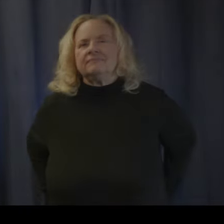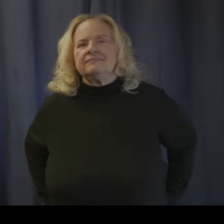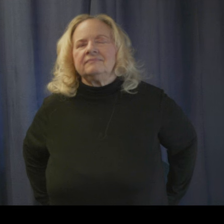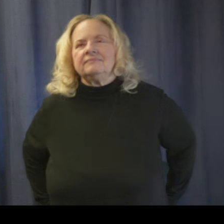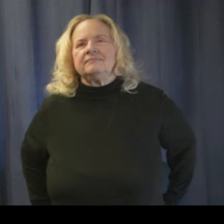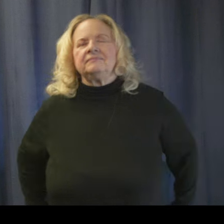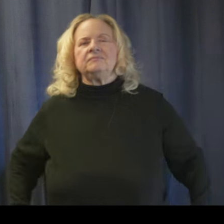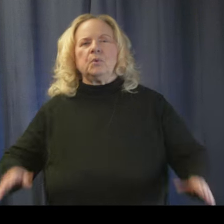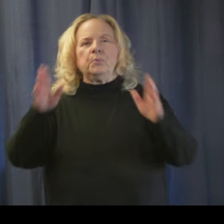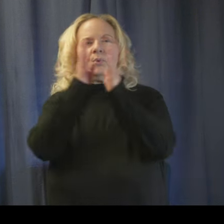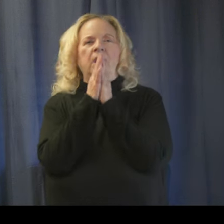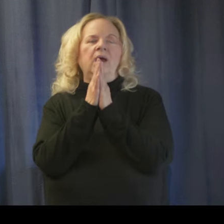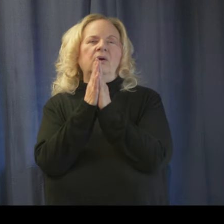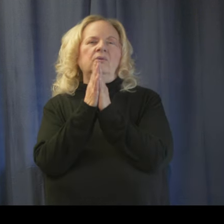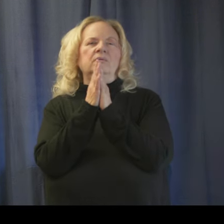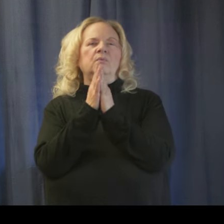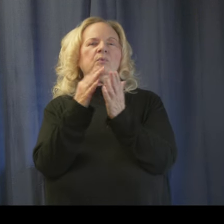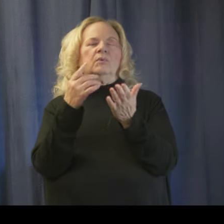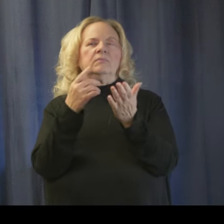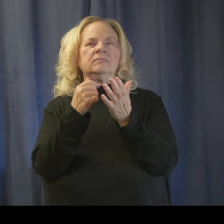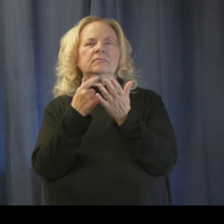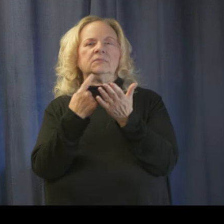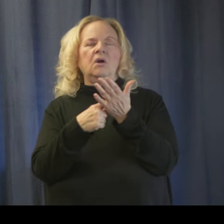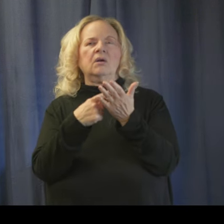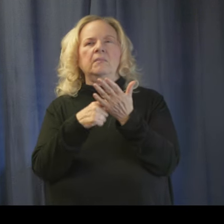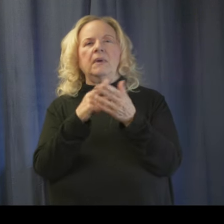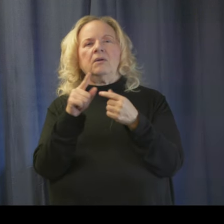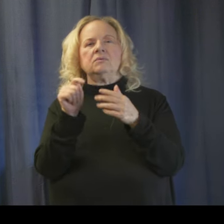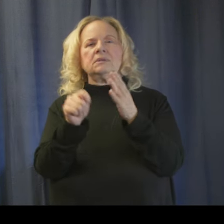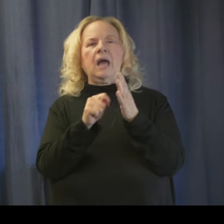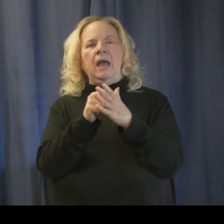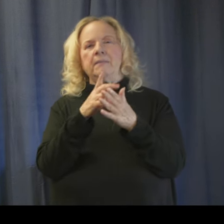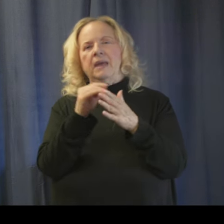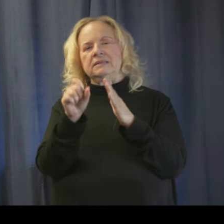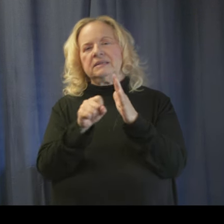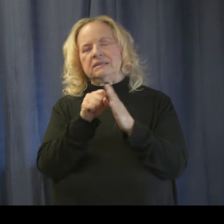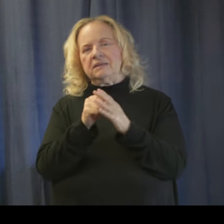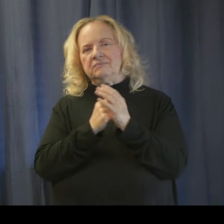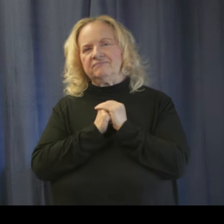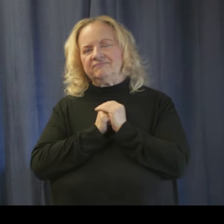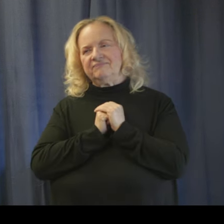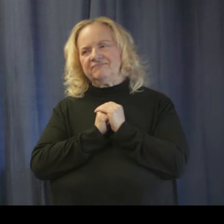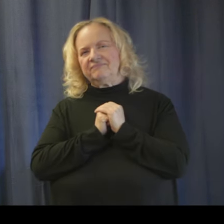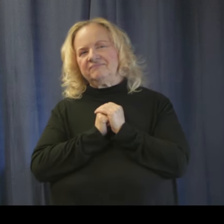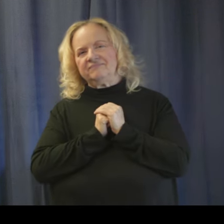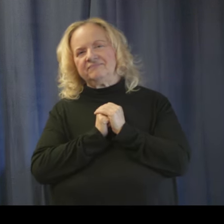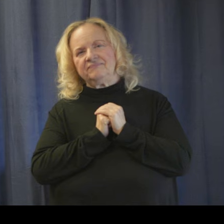And we'll close with prayer. And then we're going to come back and talk again about times and seasons.